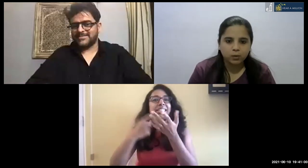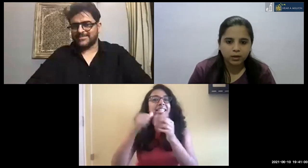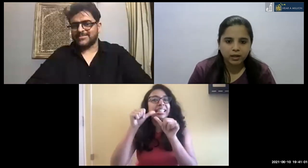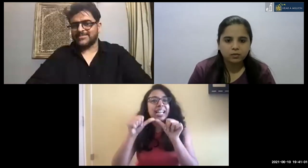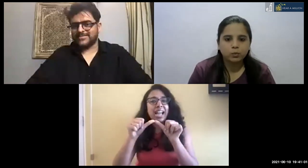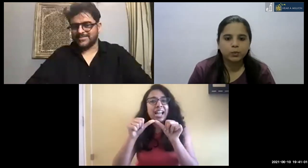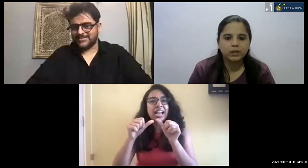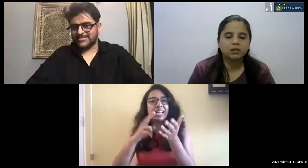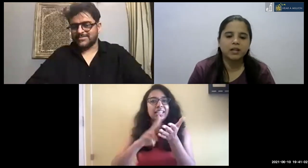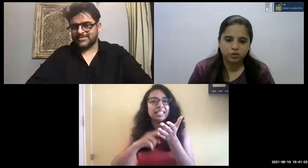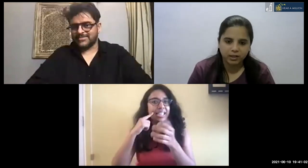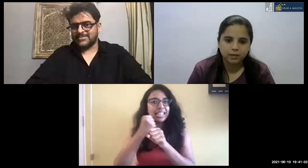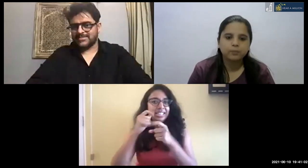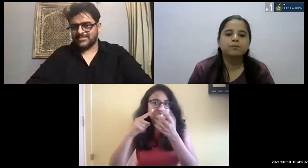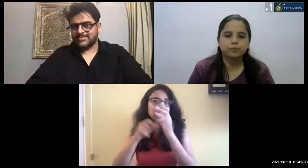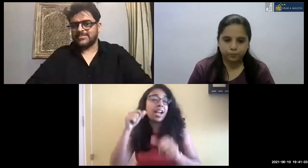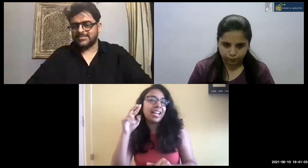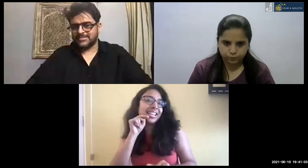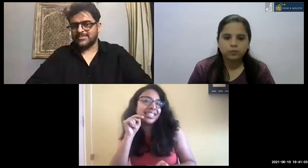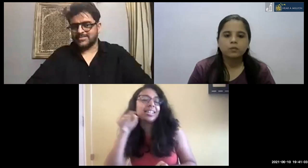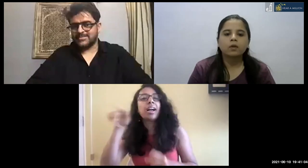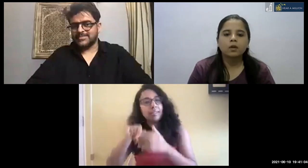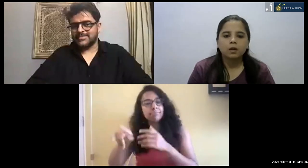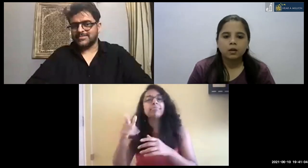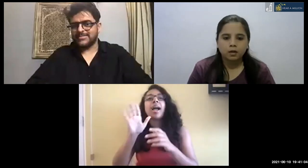Africa, we are working with Nigeria.